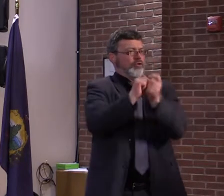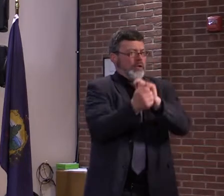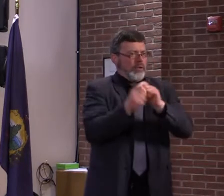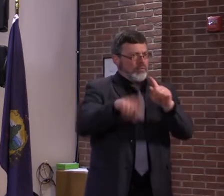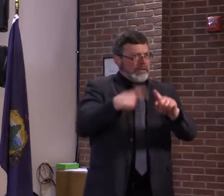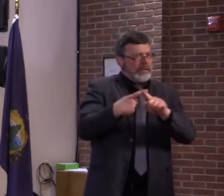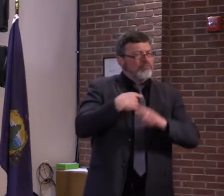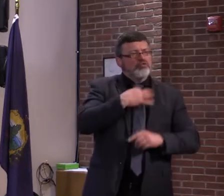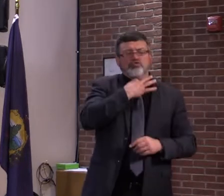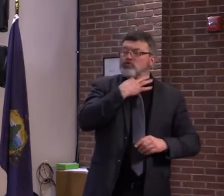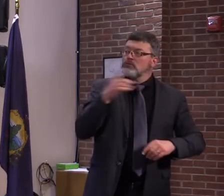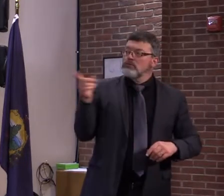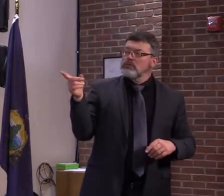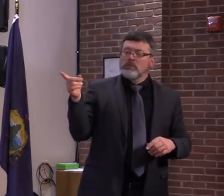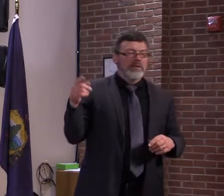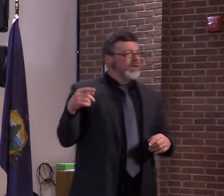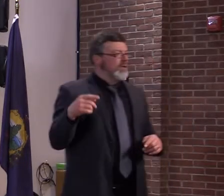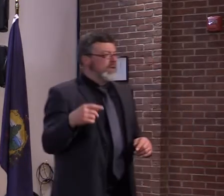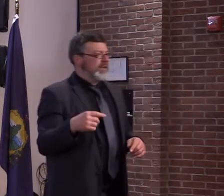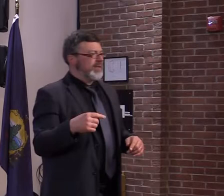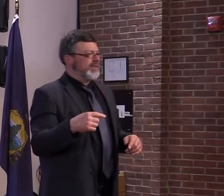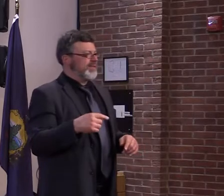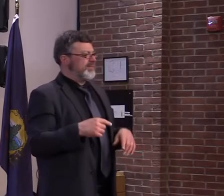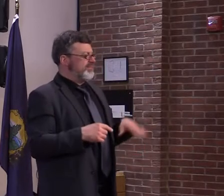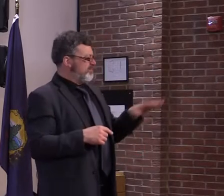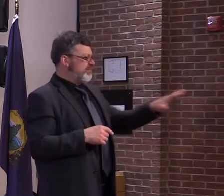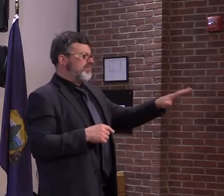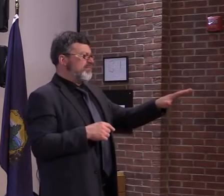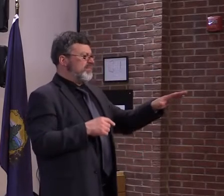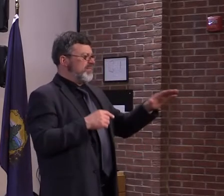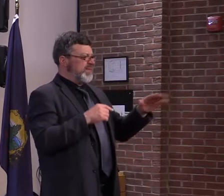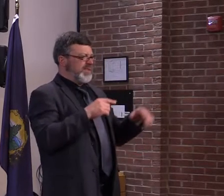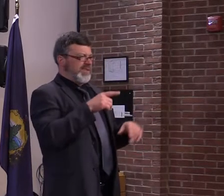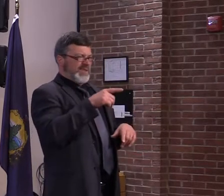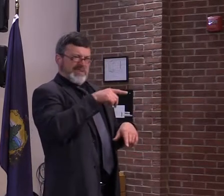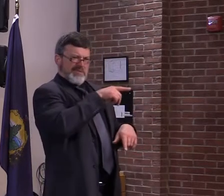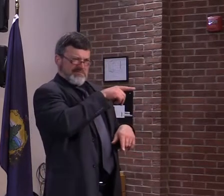I'm not sure what that statistic is, the rate of spread.